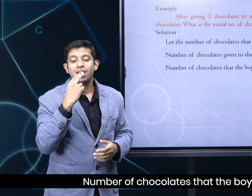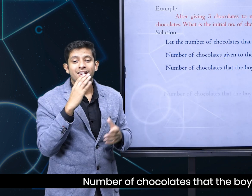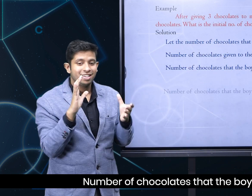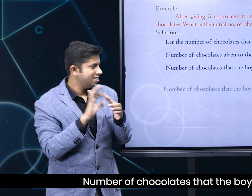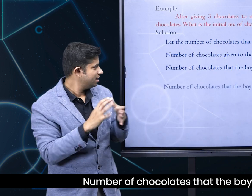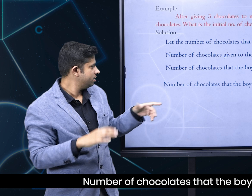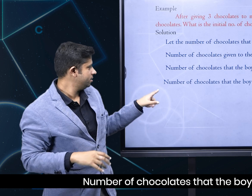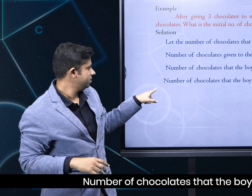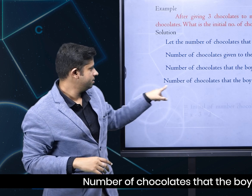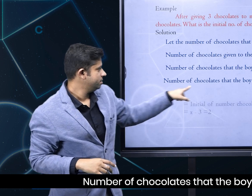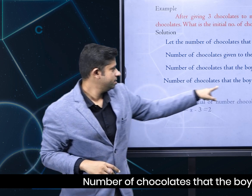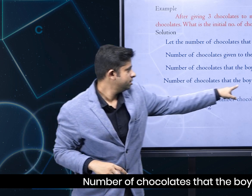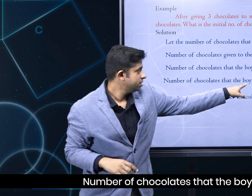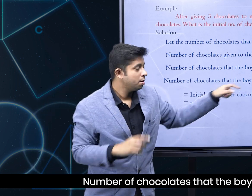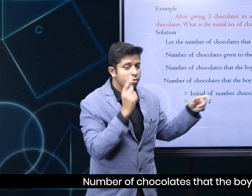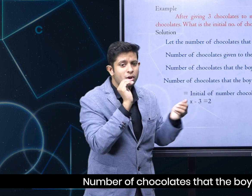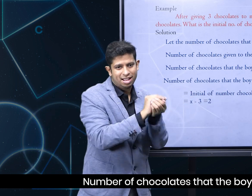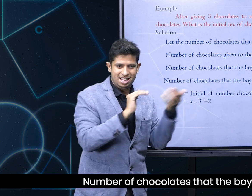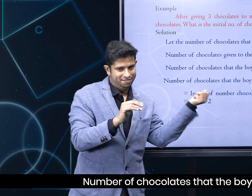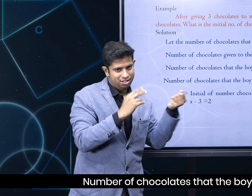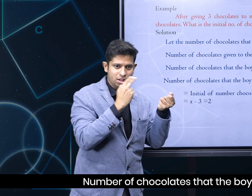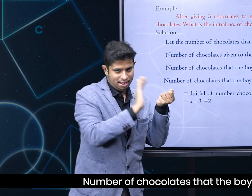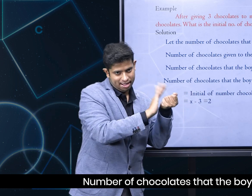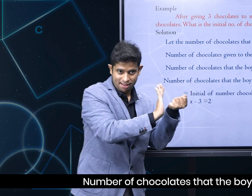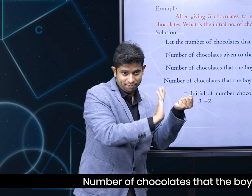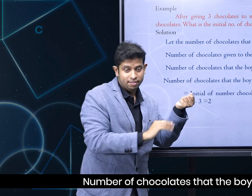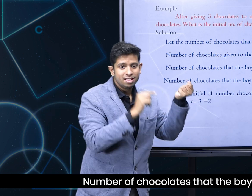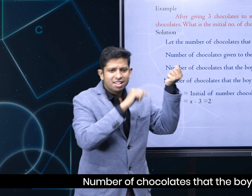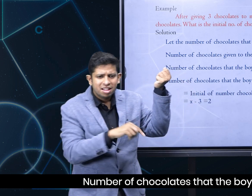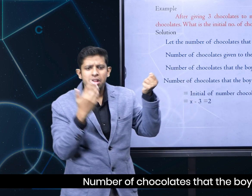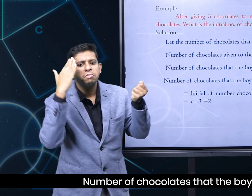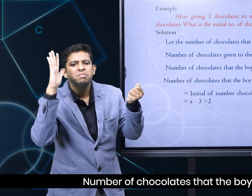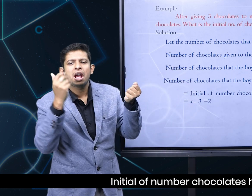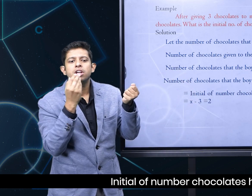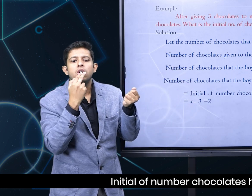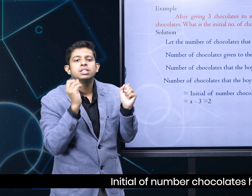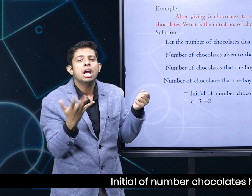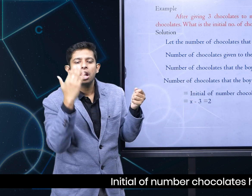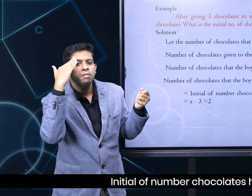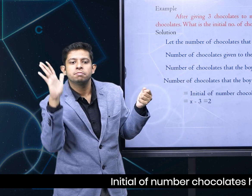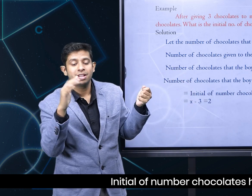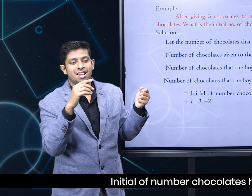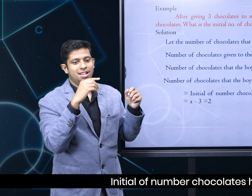Number of chocolates that the boy is left with is equal to initial of number of chocolates he